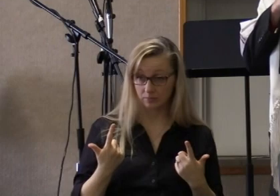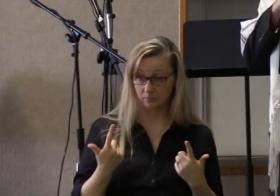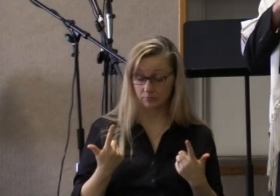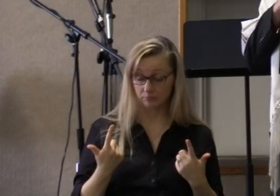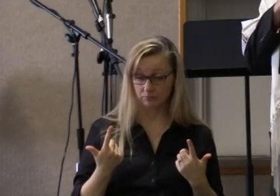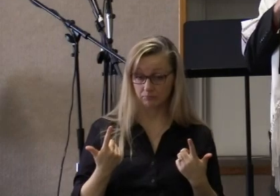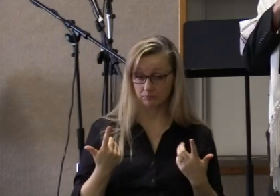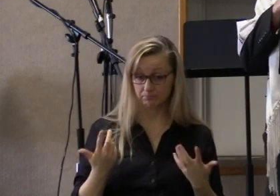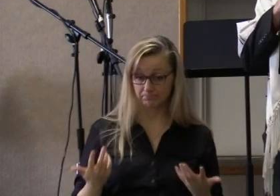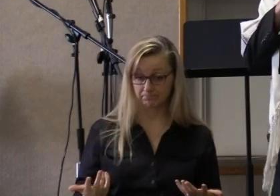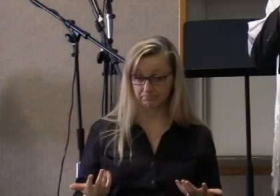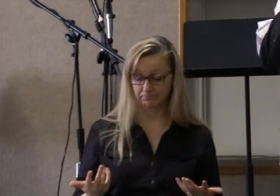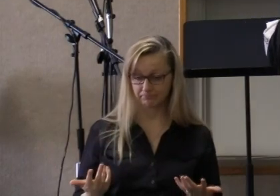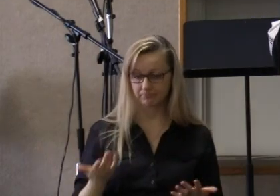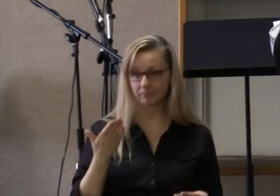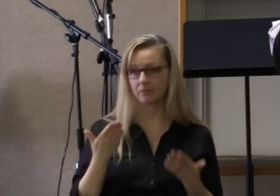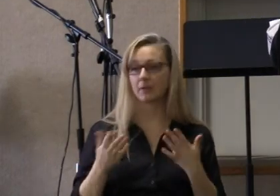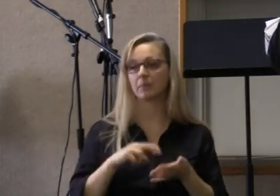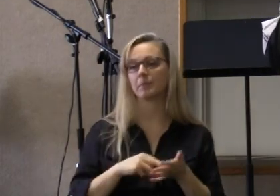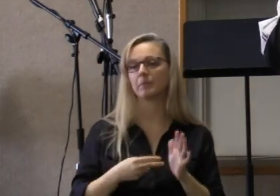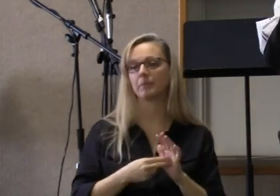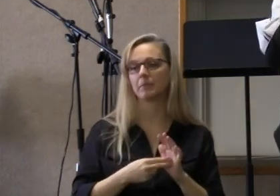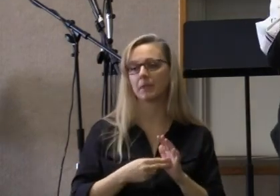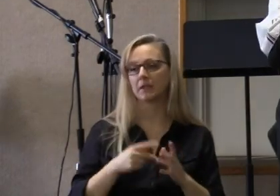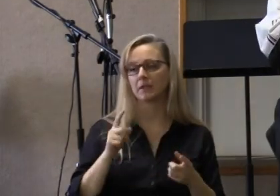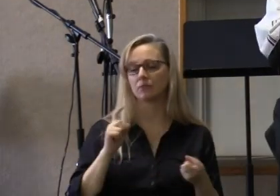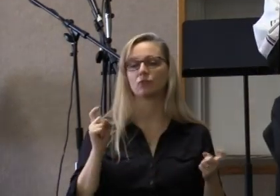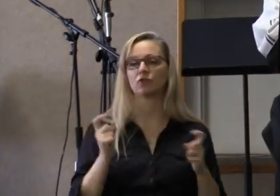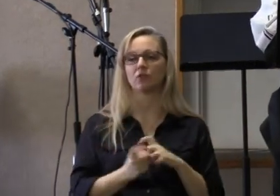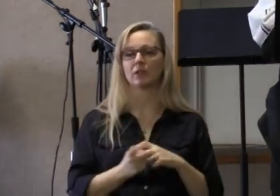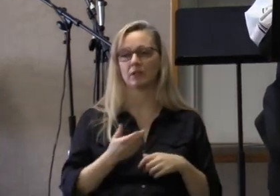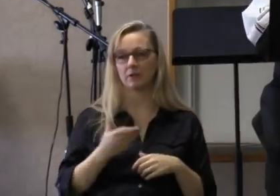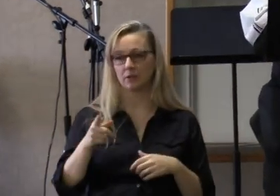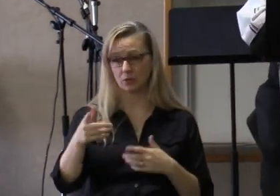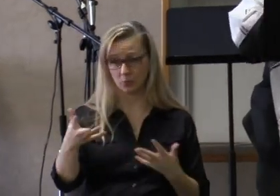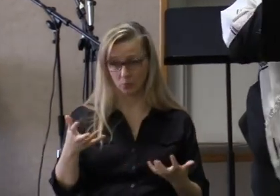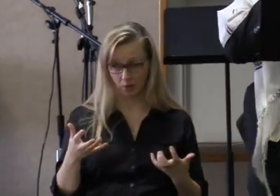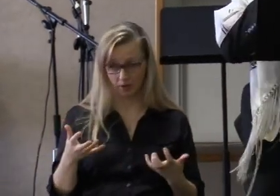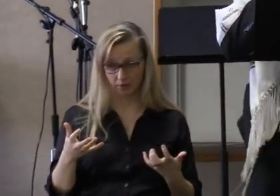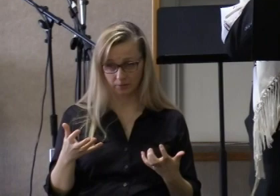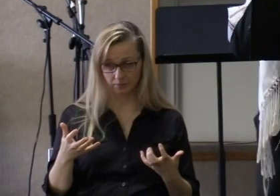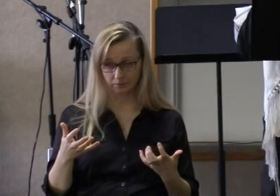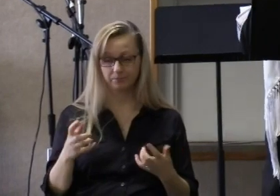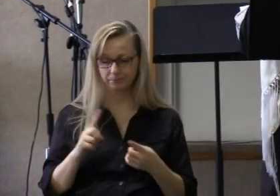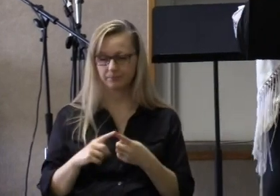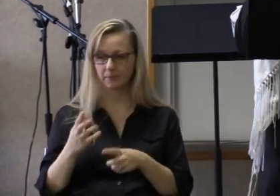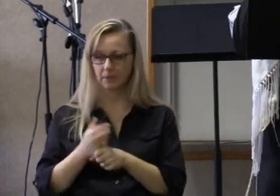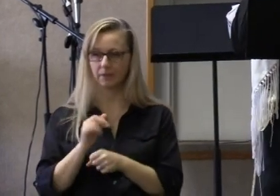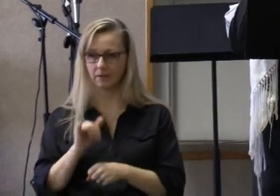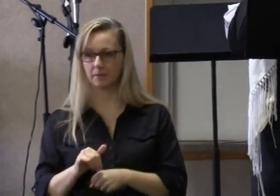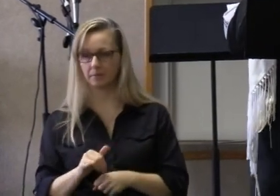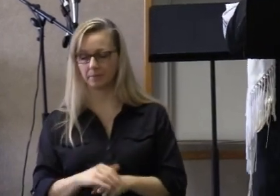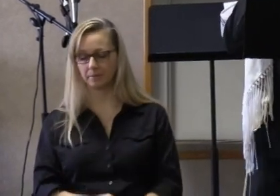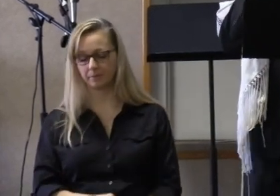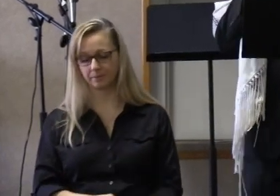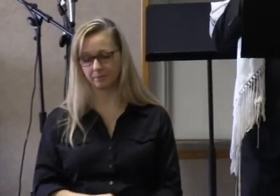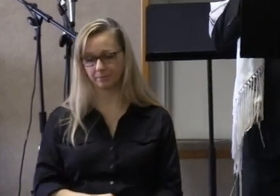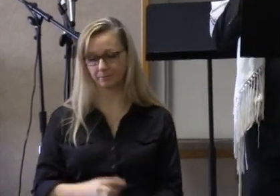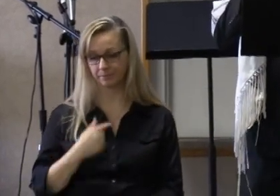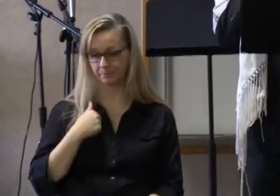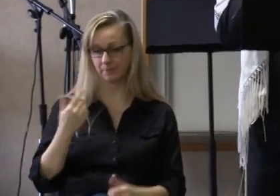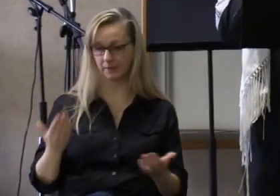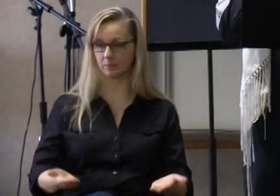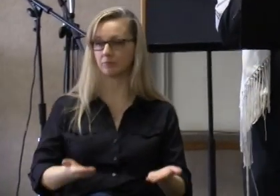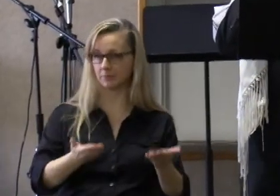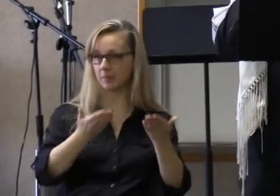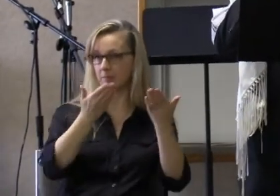Well, it may mean deciding to change some things you want in order to get it. See, my proposition is being what